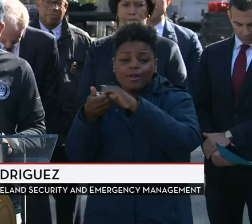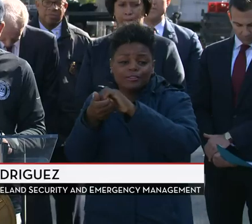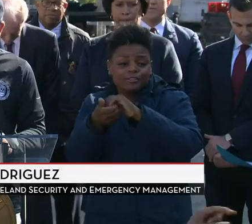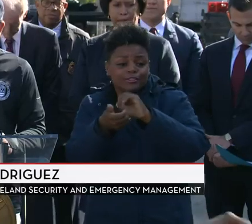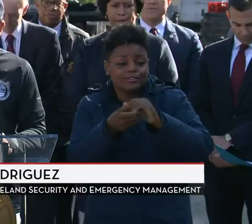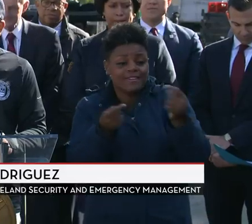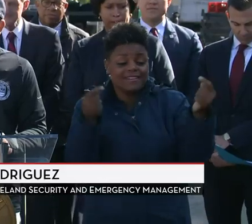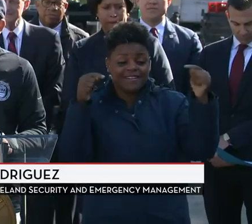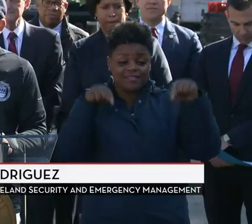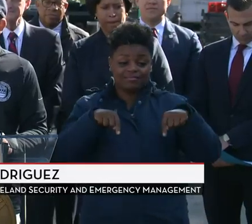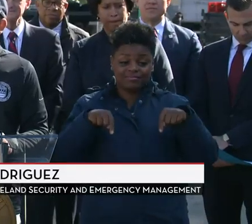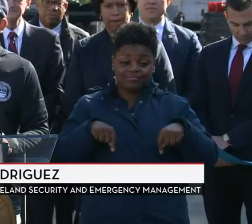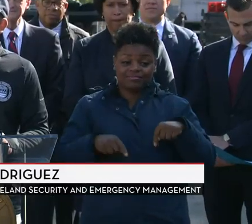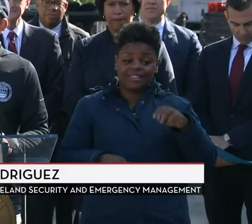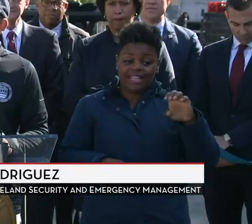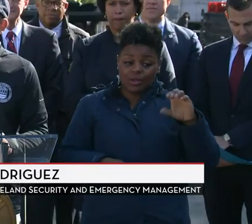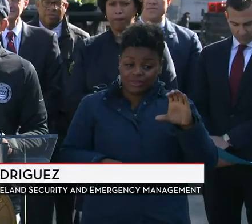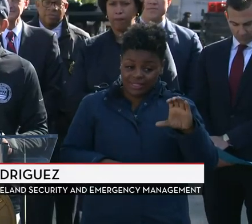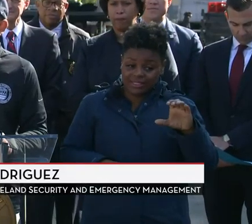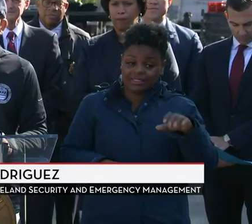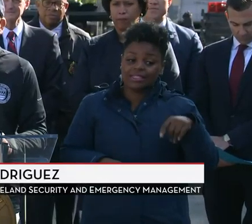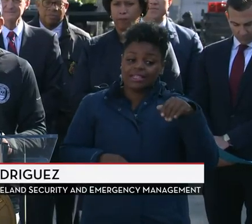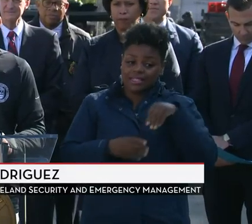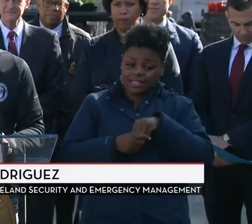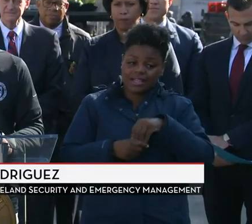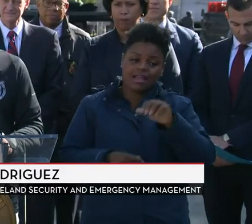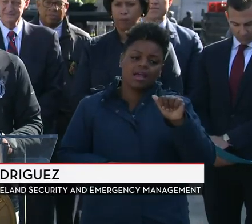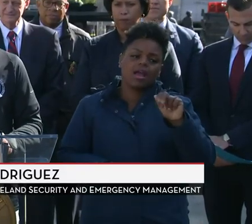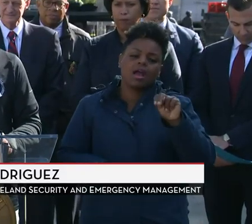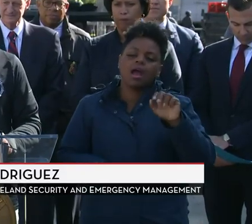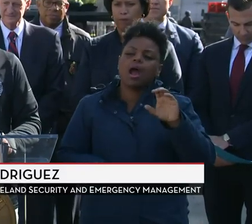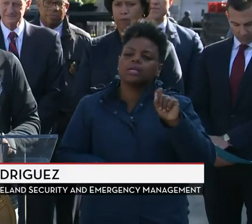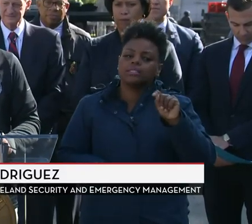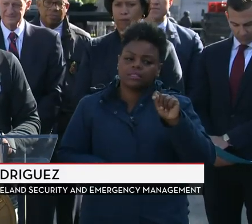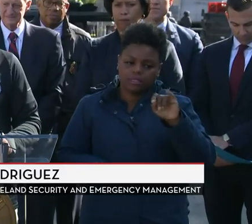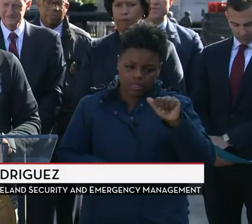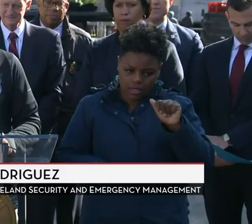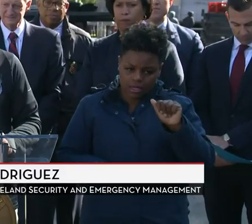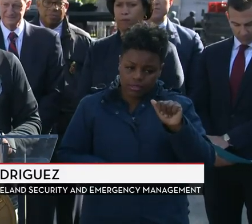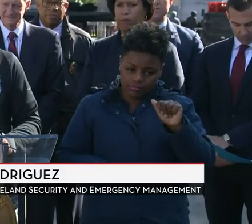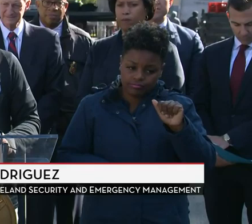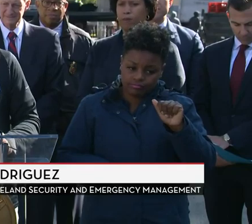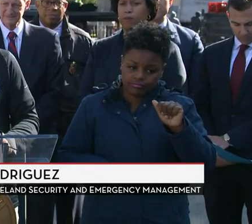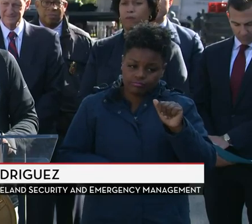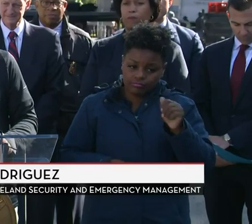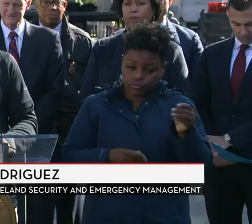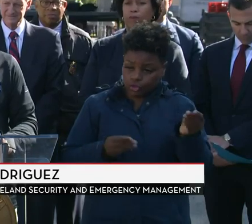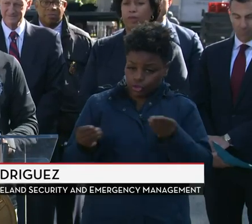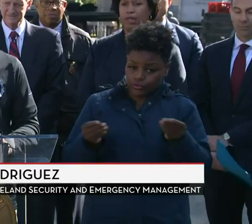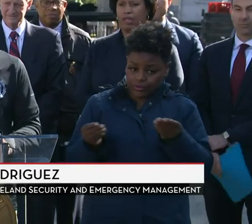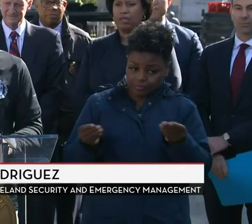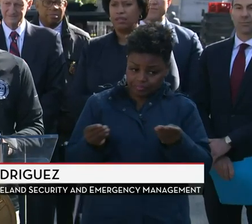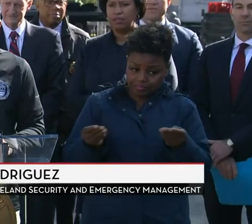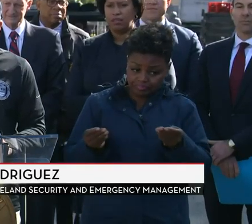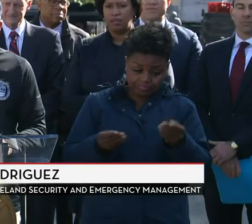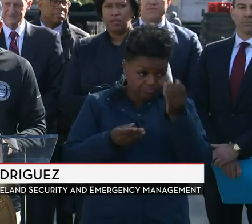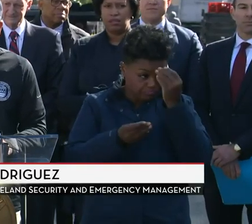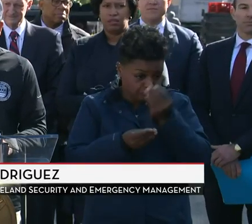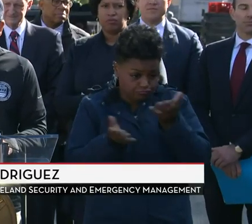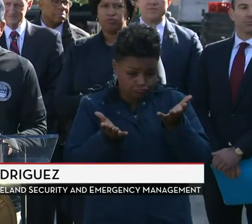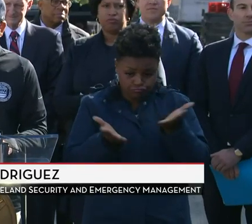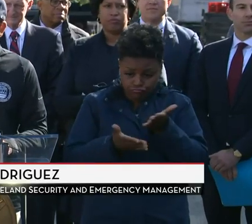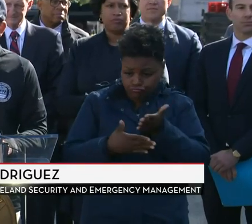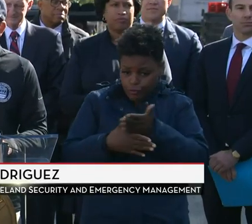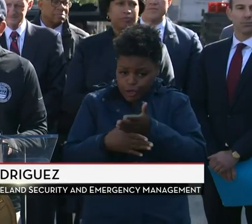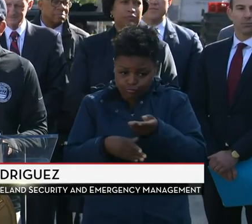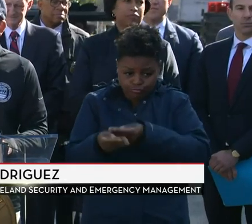in Anacostia to facilitate information sharing and fulfill any resource requests that might be coming from the